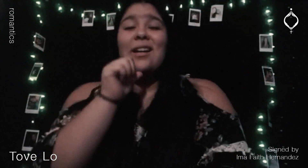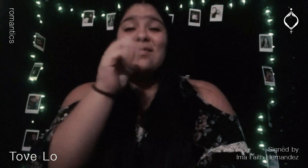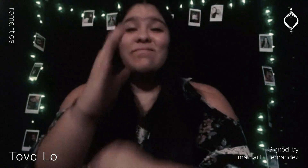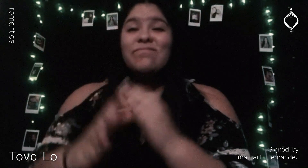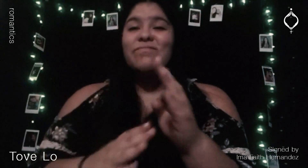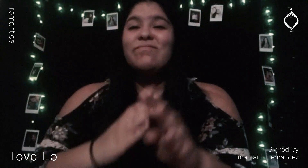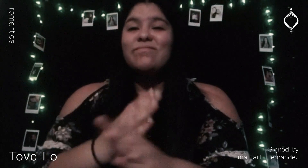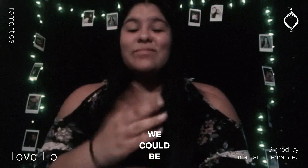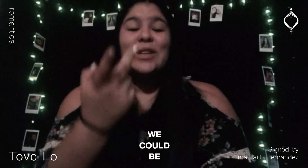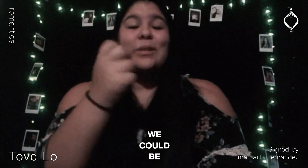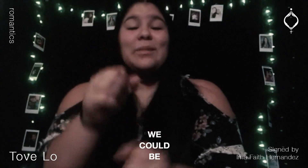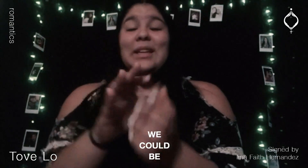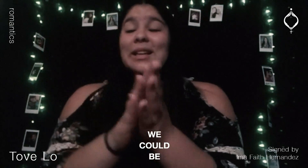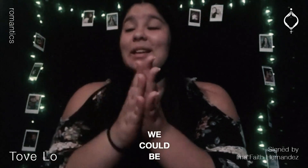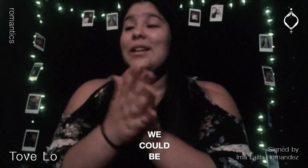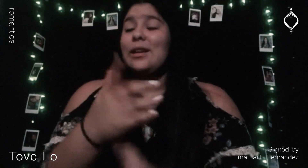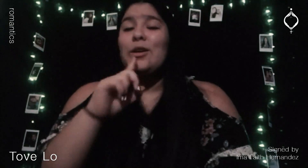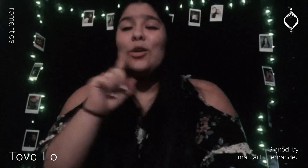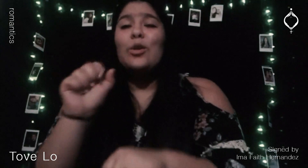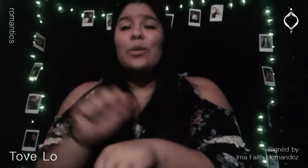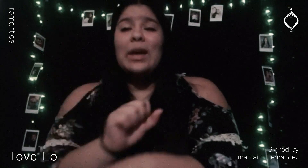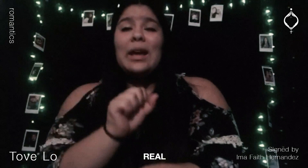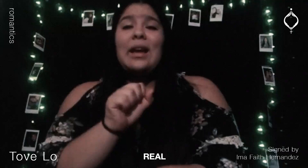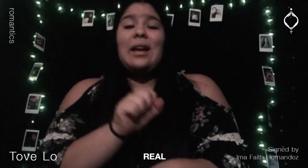We could be Real